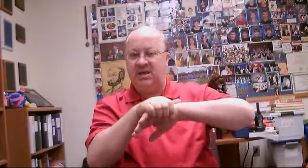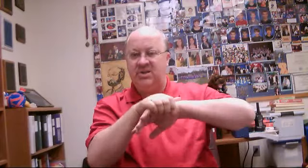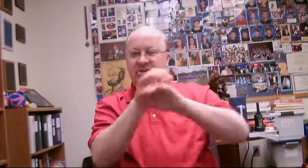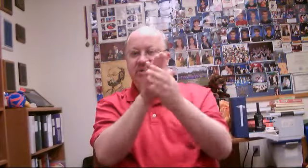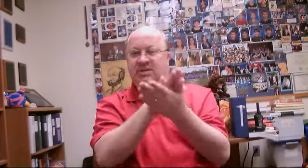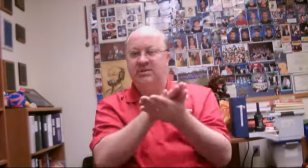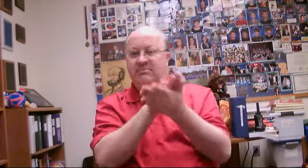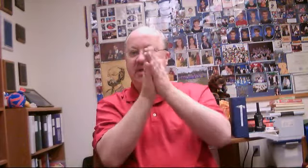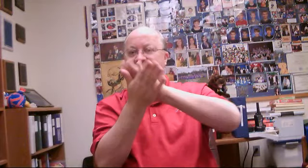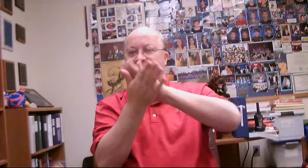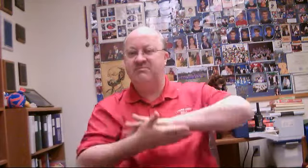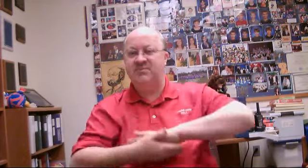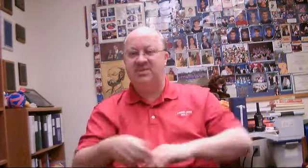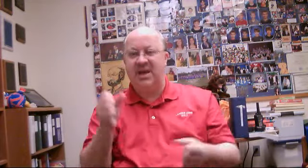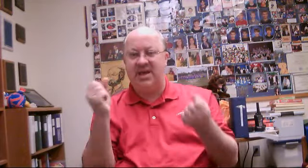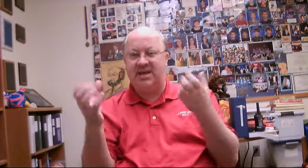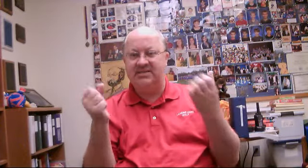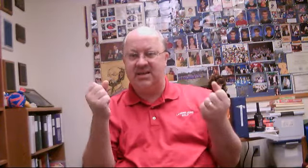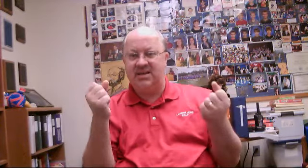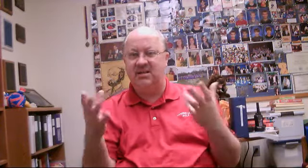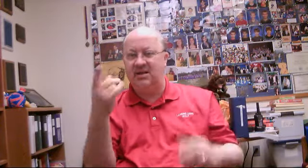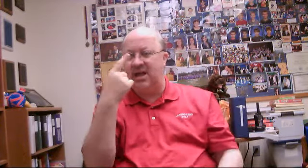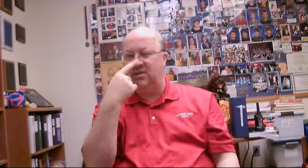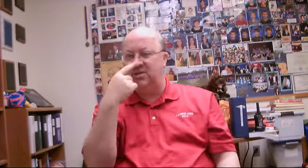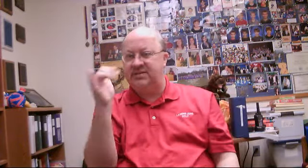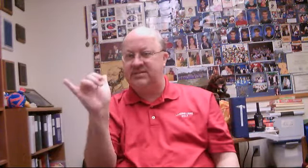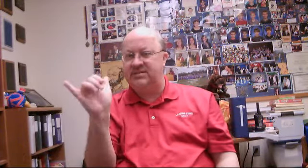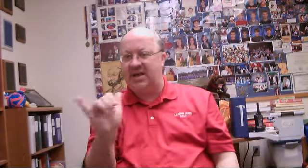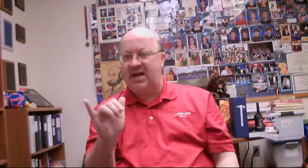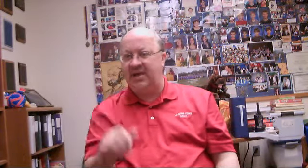English becomes ASL and looks like